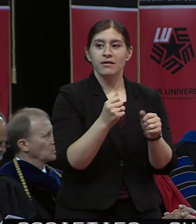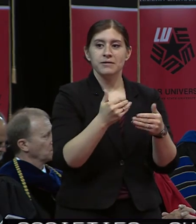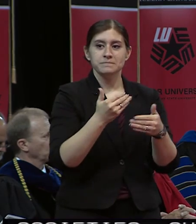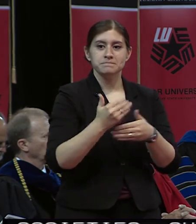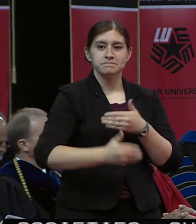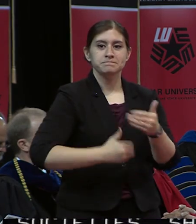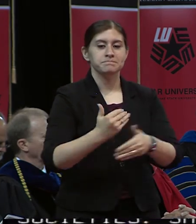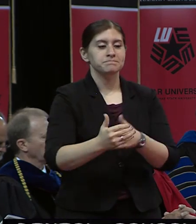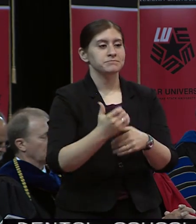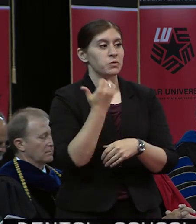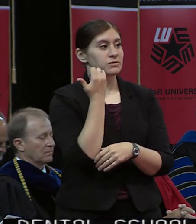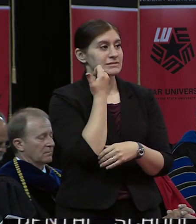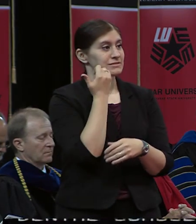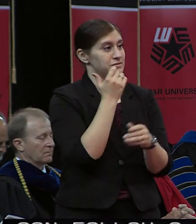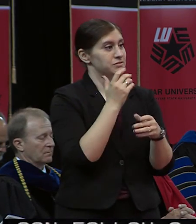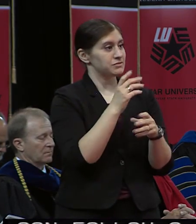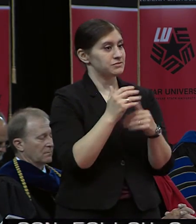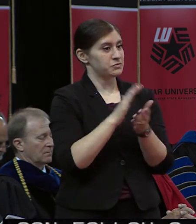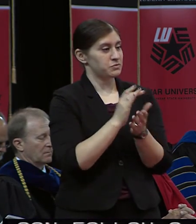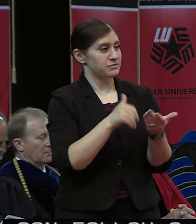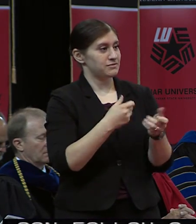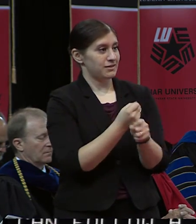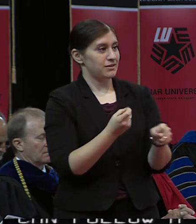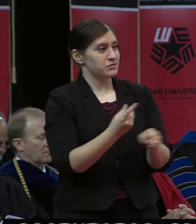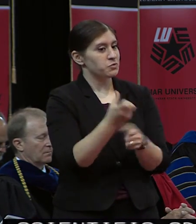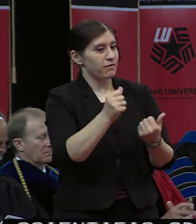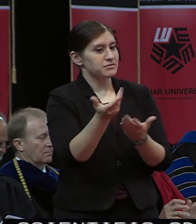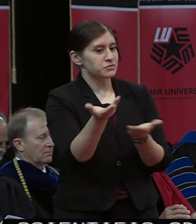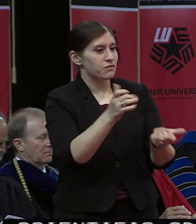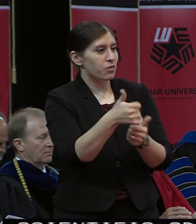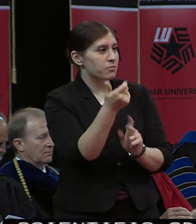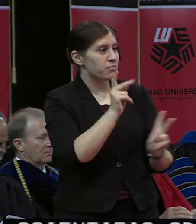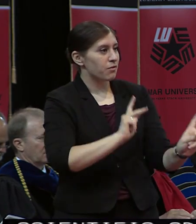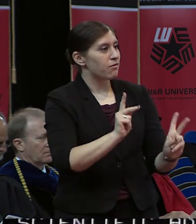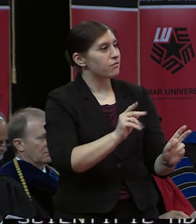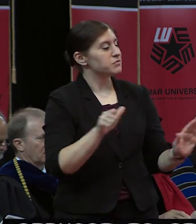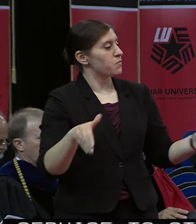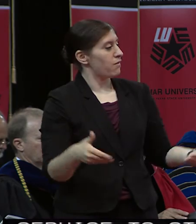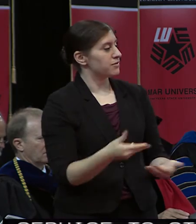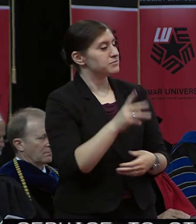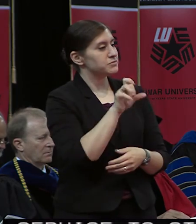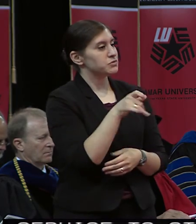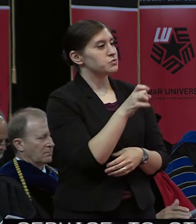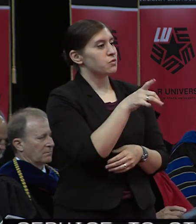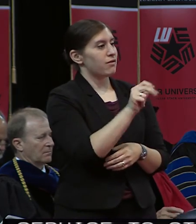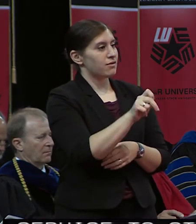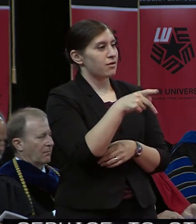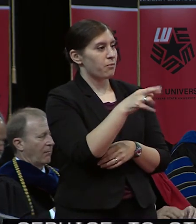committed to scientific advancement and service to others. Kindly welcome Ms. Jordan Price.